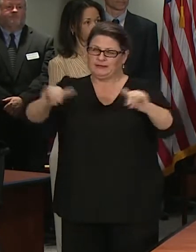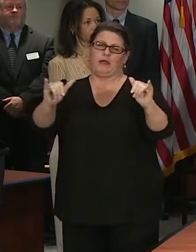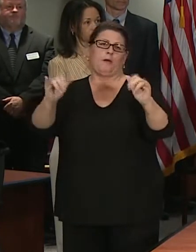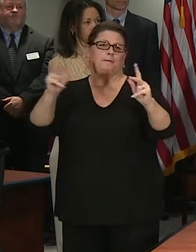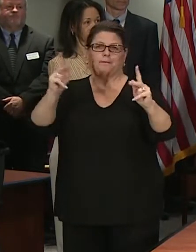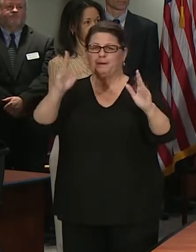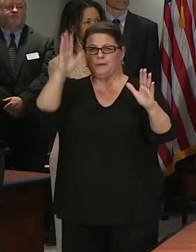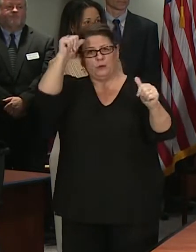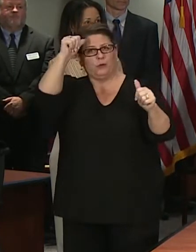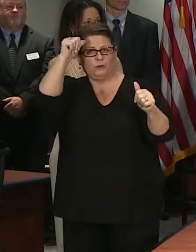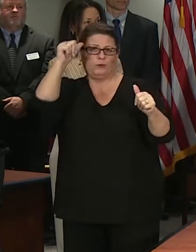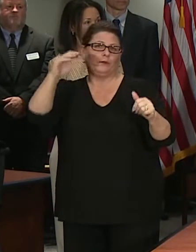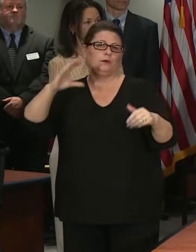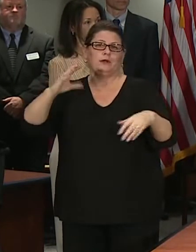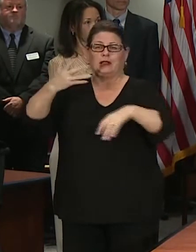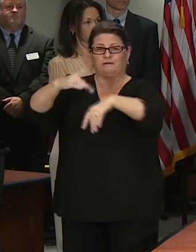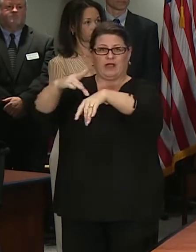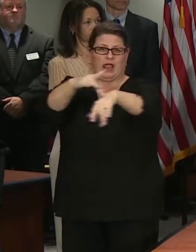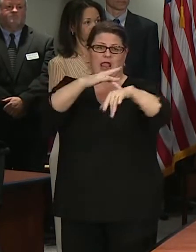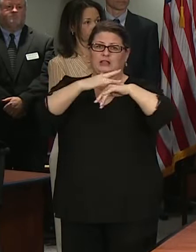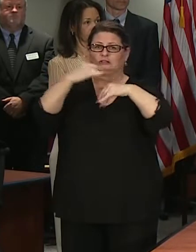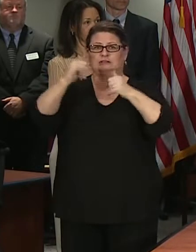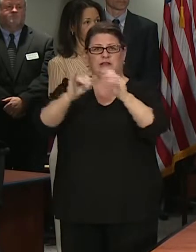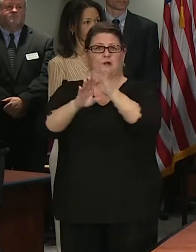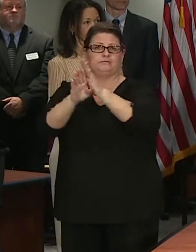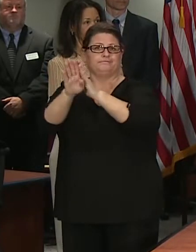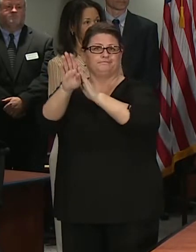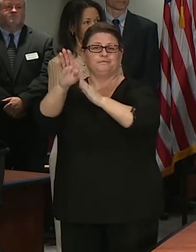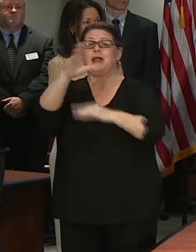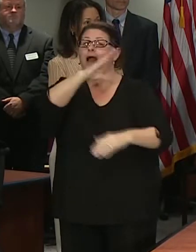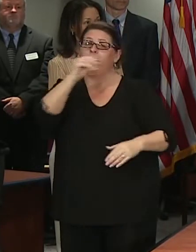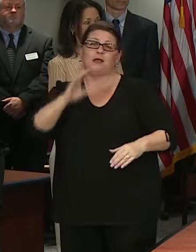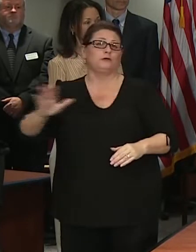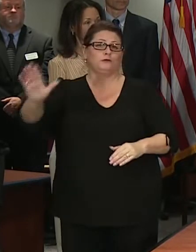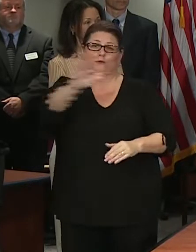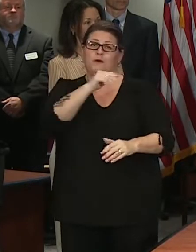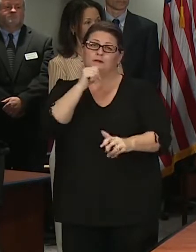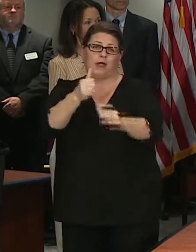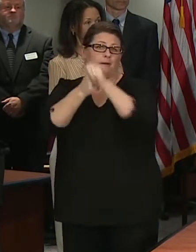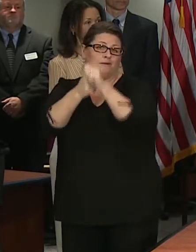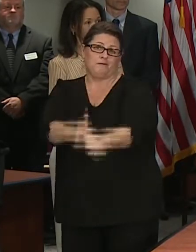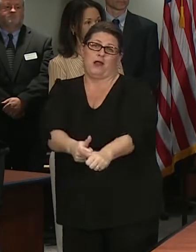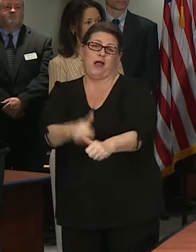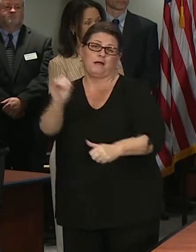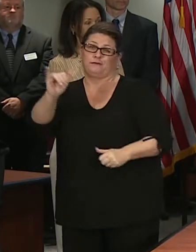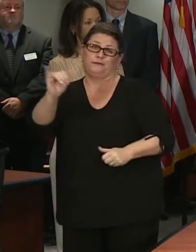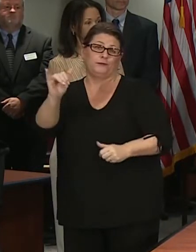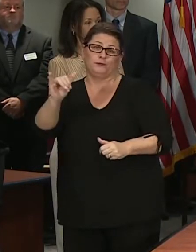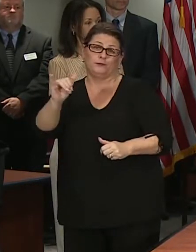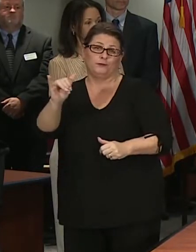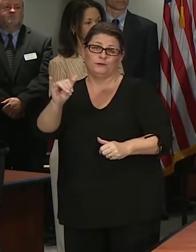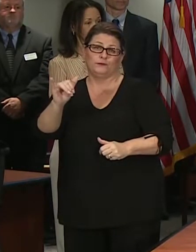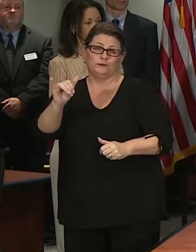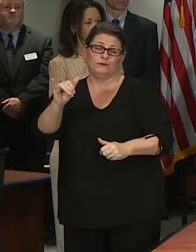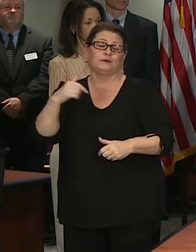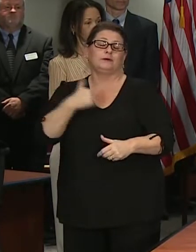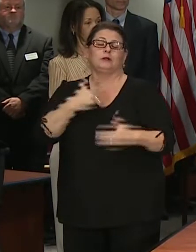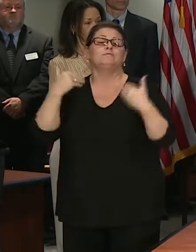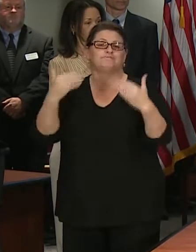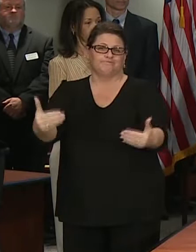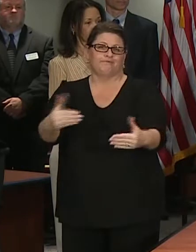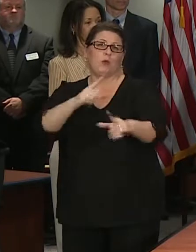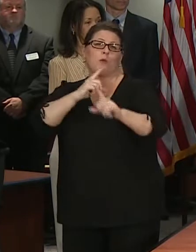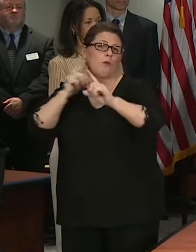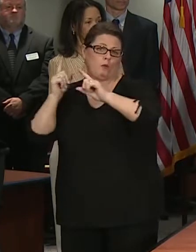infection is on the rise, and the rate of noncompliance is on the rise. We hope that this